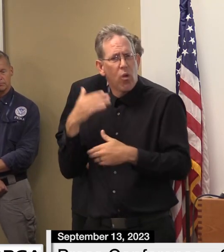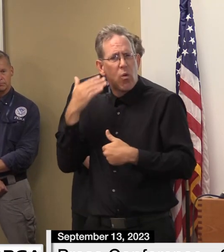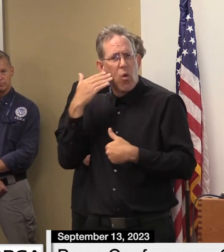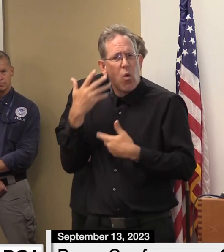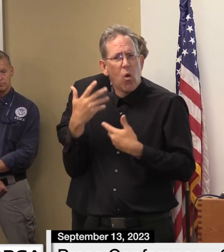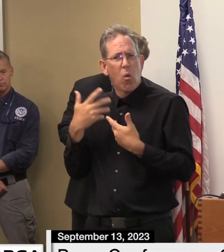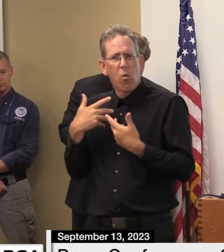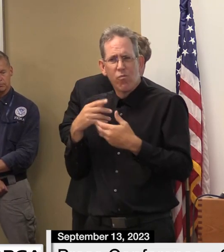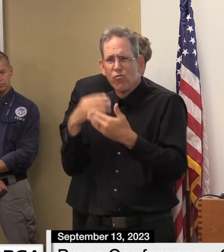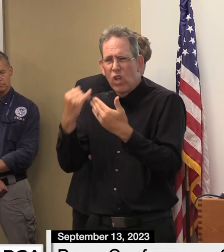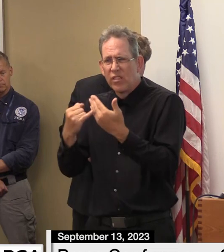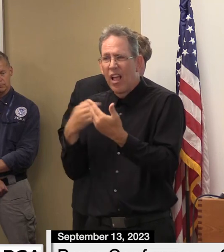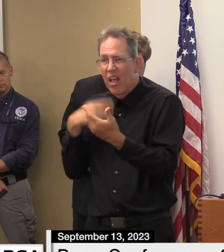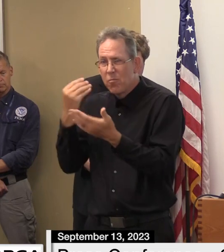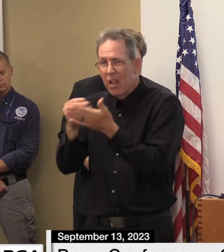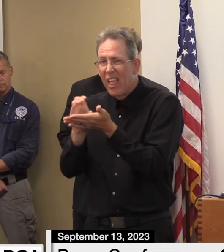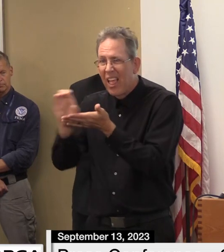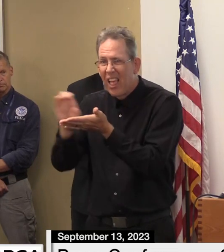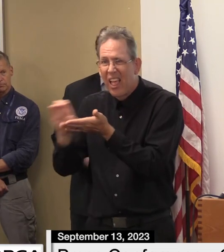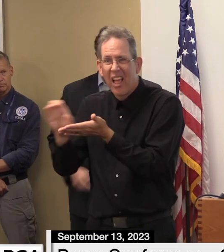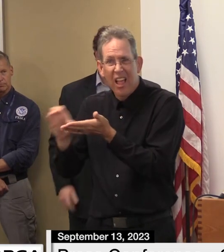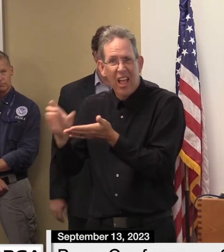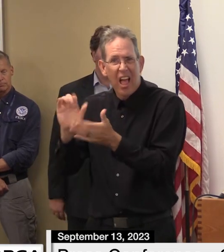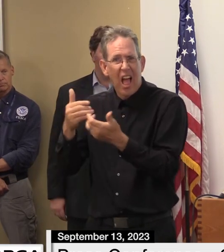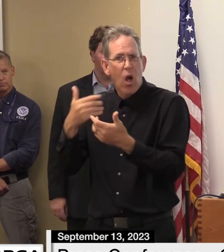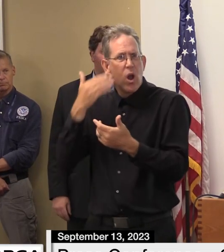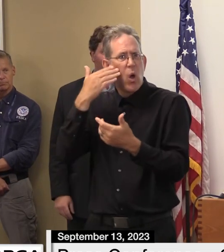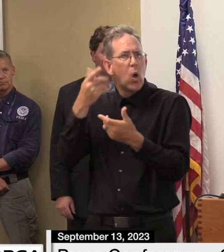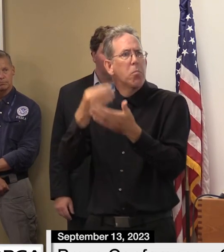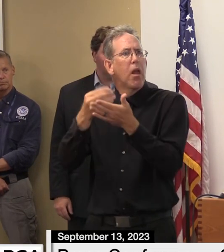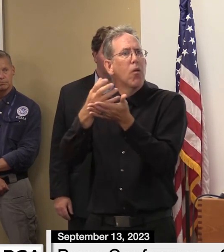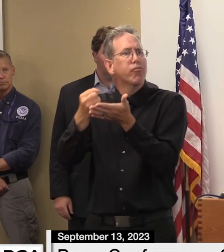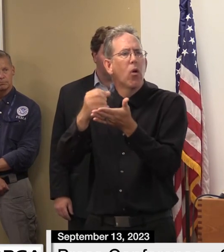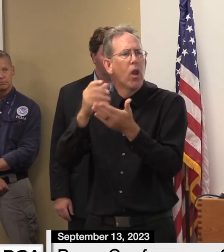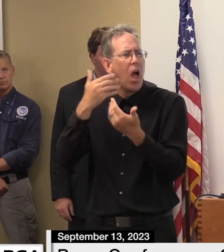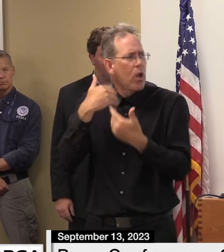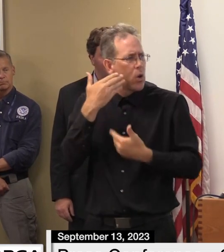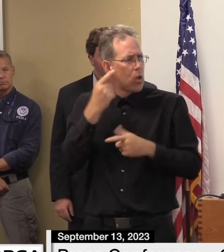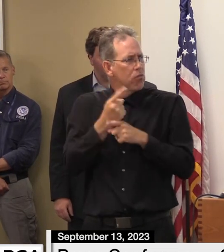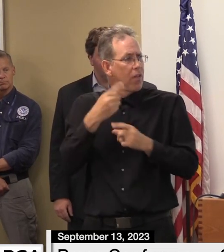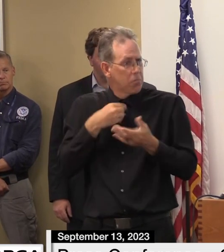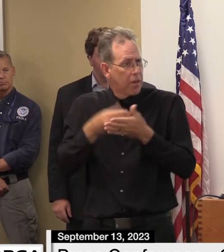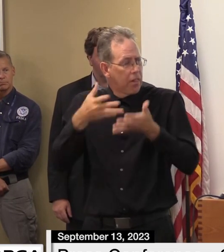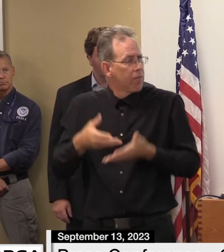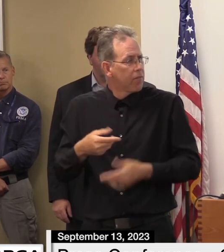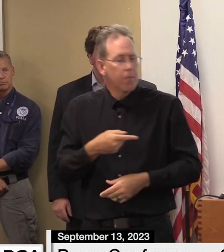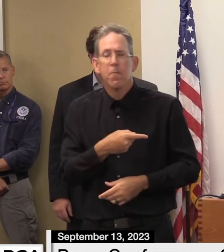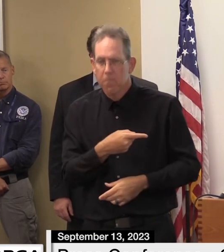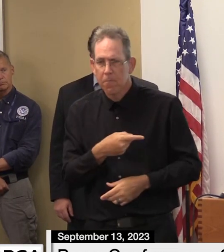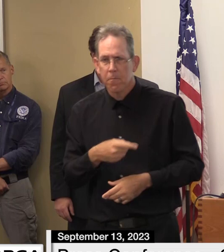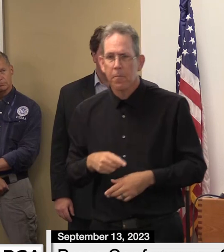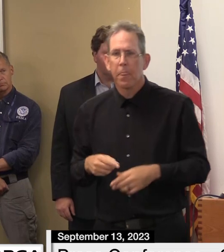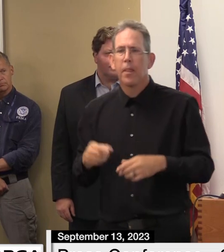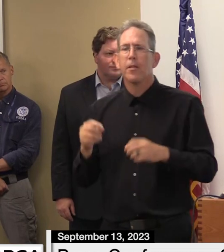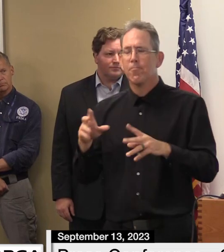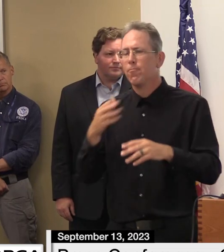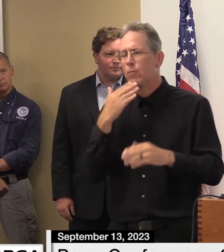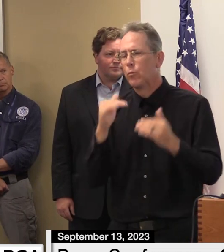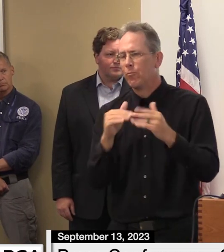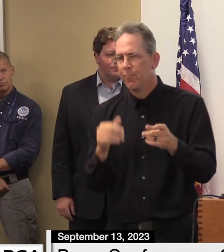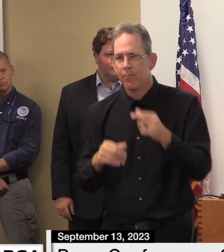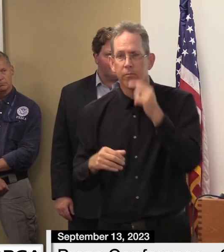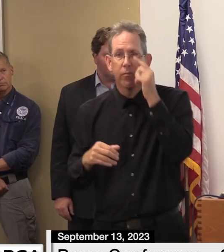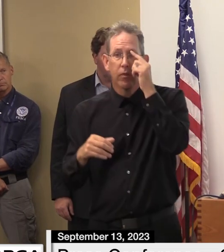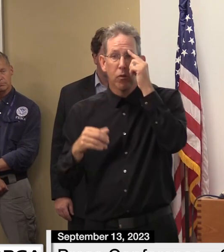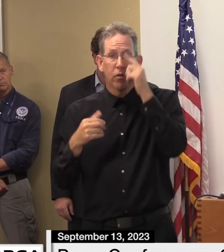these projects are going to be funded if you have yet to go through that process. Fair question. First off, I was invited to speak today, but I just want to point